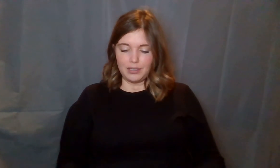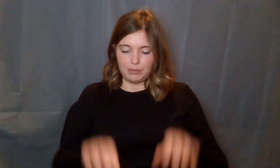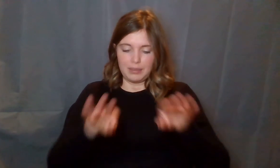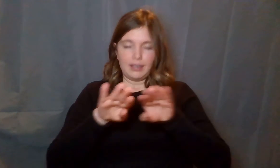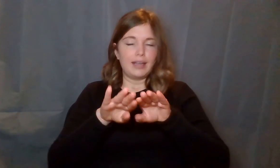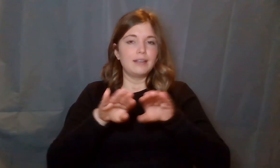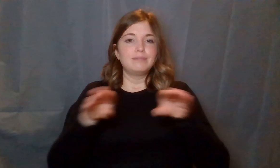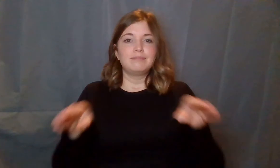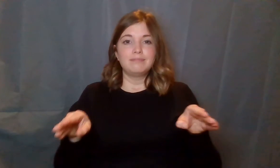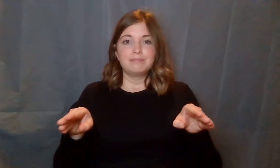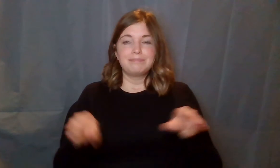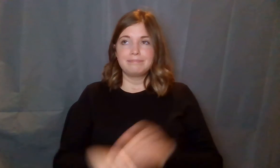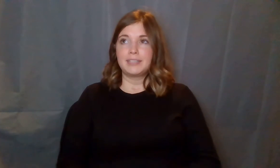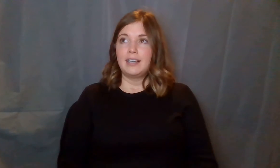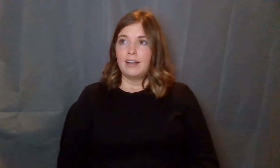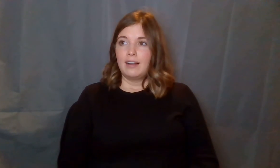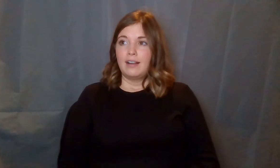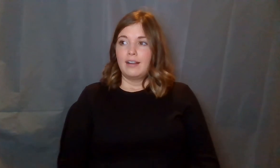This would be like